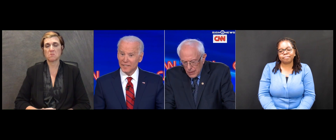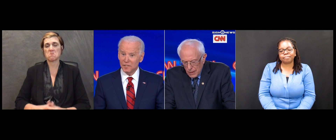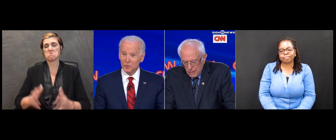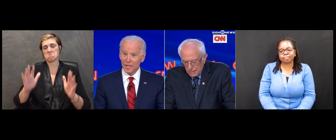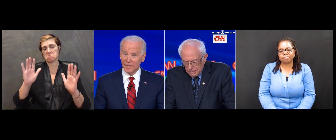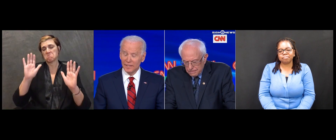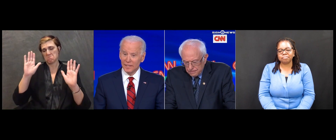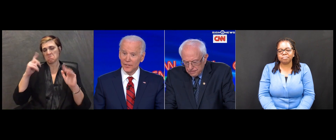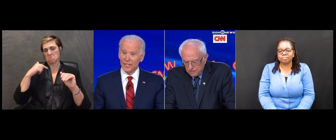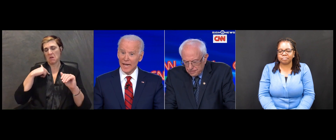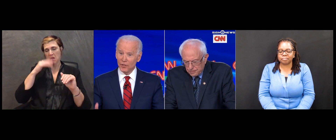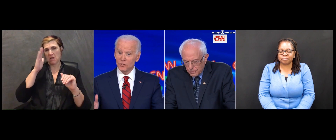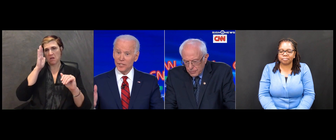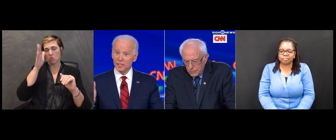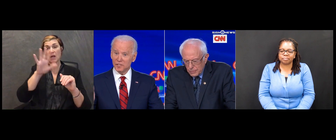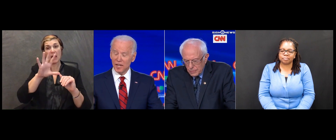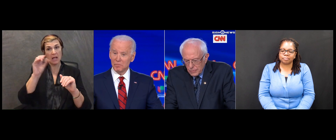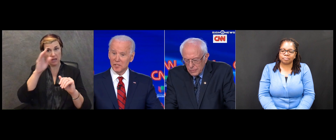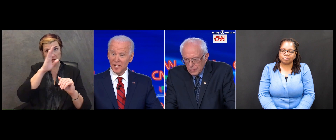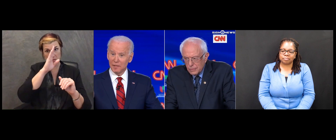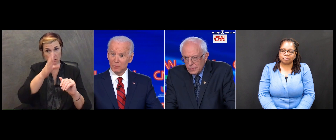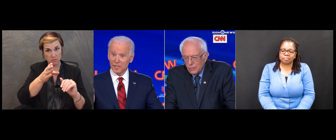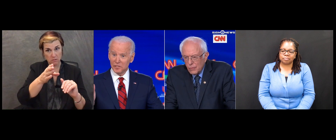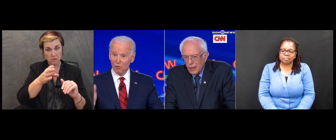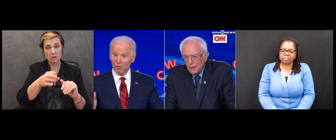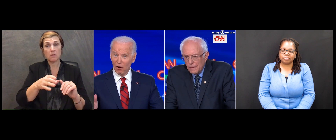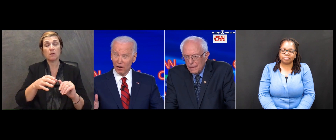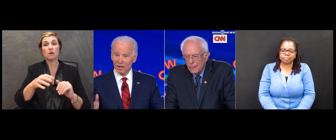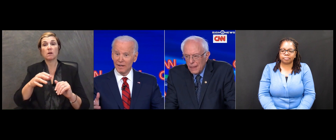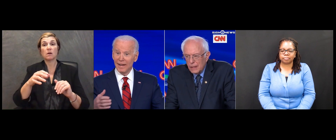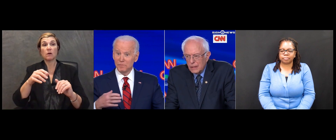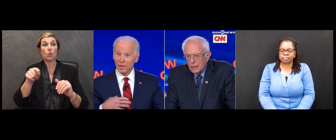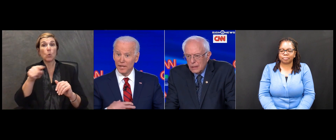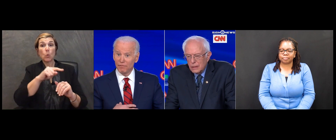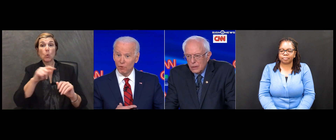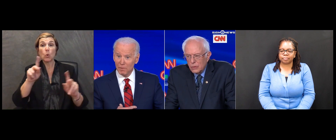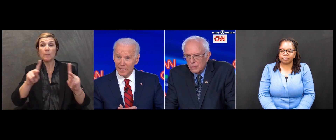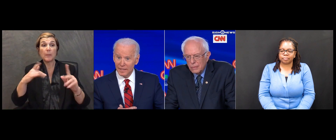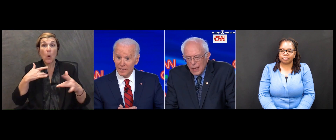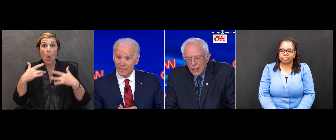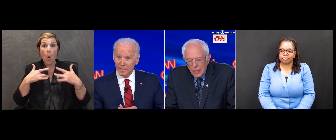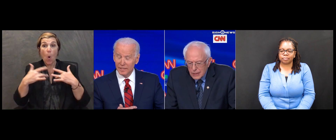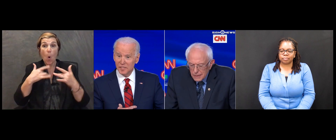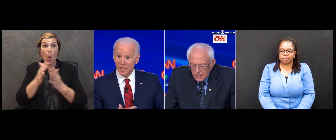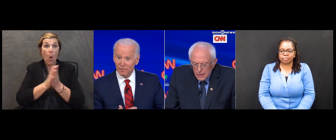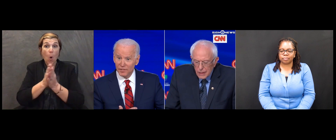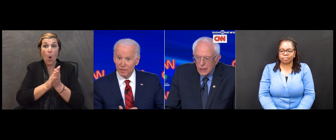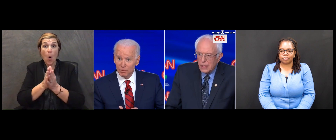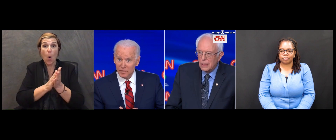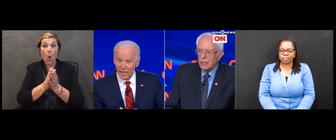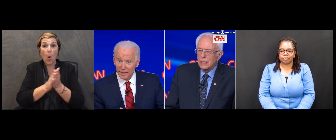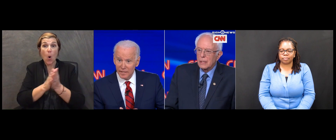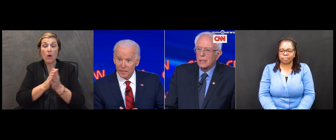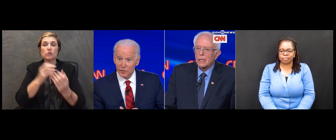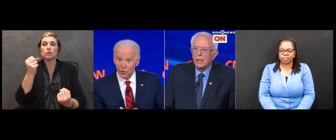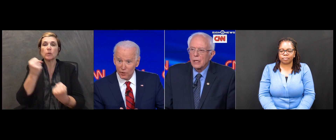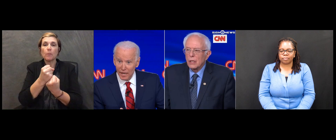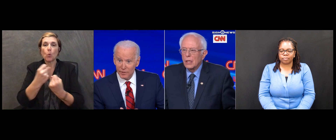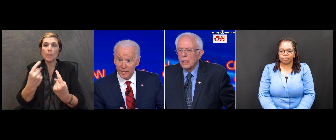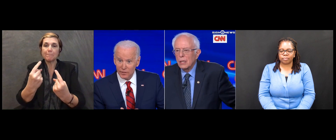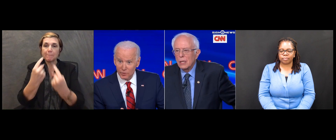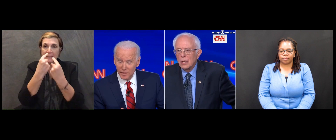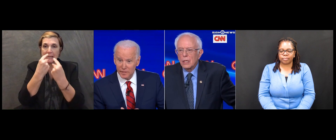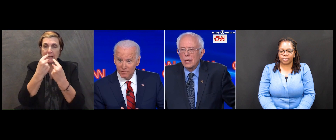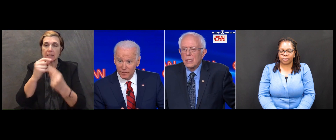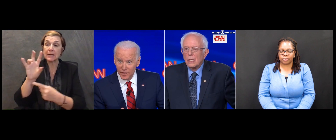just get this straight. The energy and excitement that's taken place so far has been for me. 70%